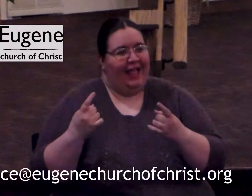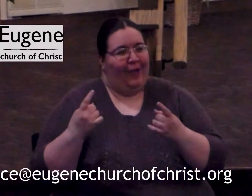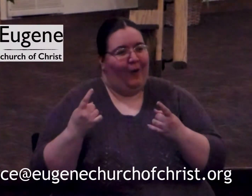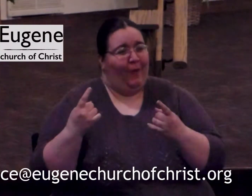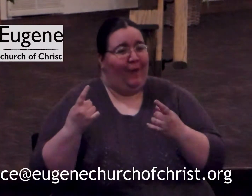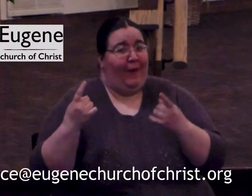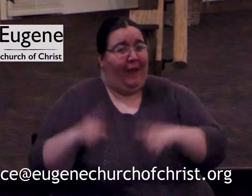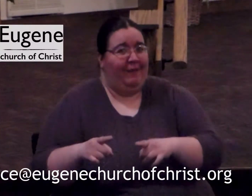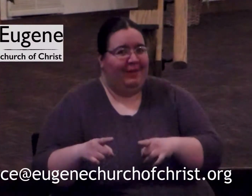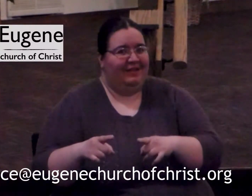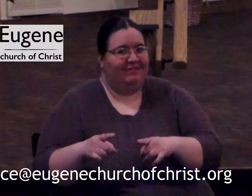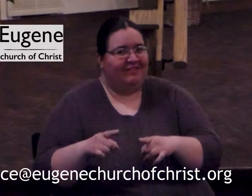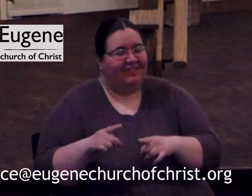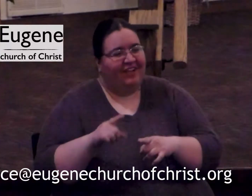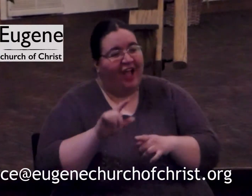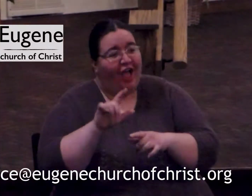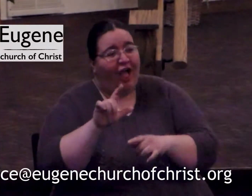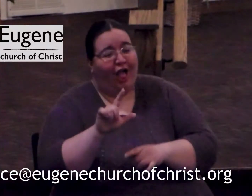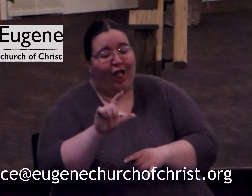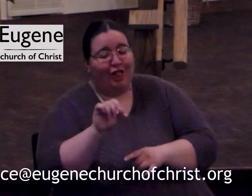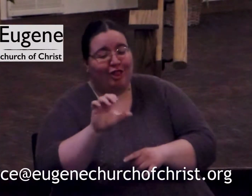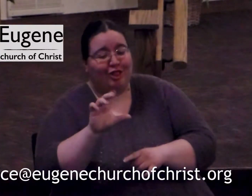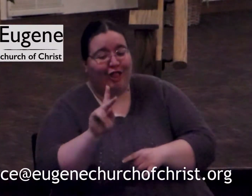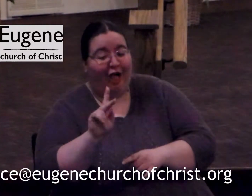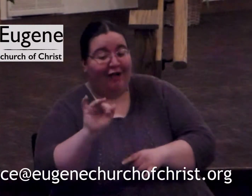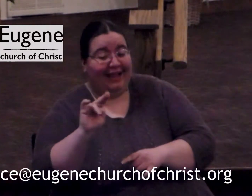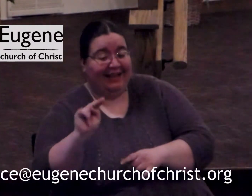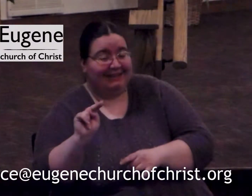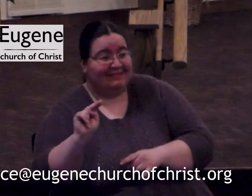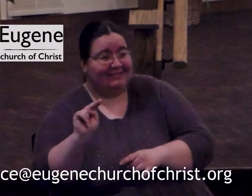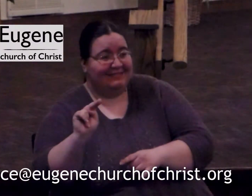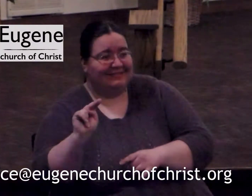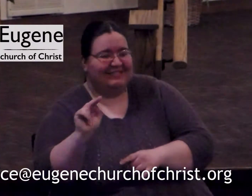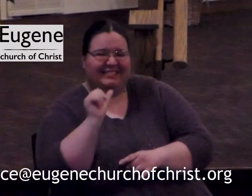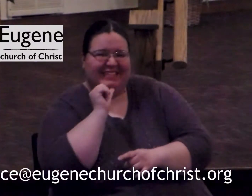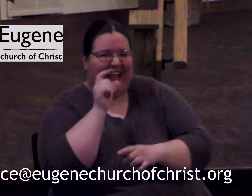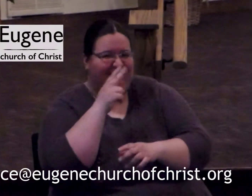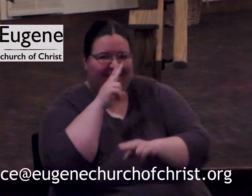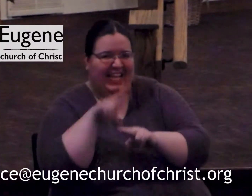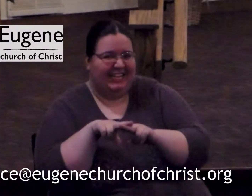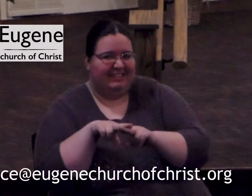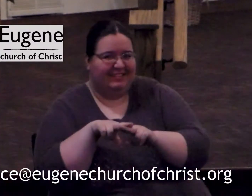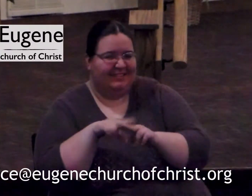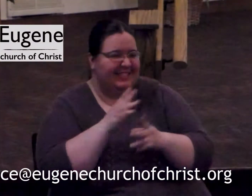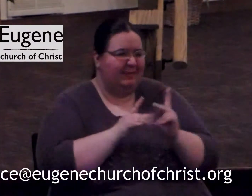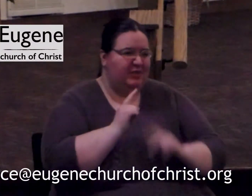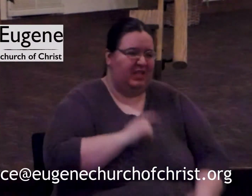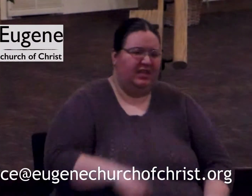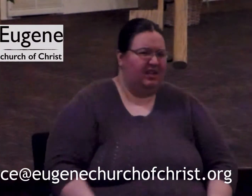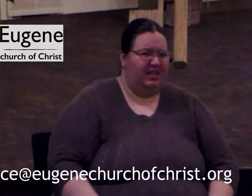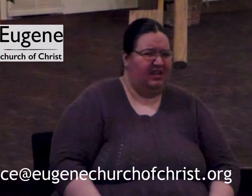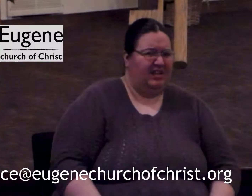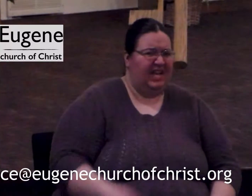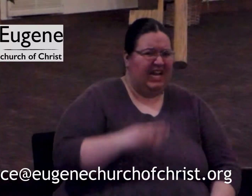And some of you think to yourself, lock-ins were never fun. What are you talking about? There was a point in my life where lock-ins were fun, and then there was a point where they were no longer